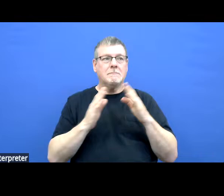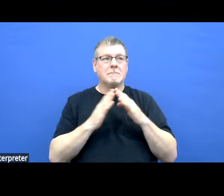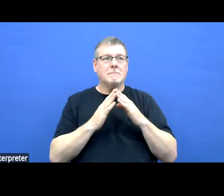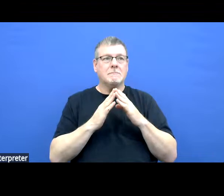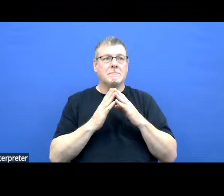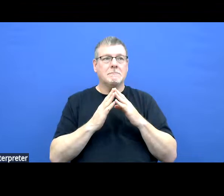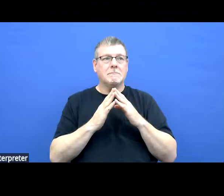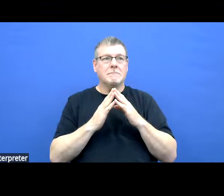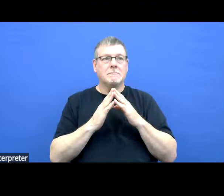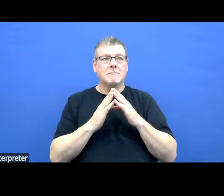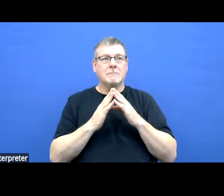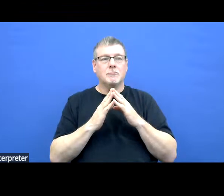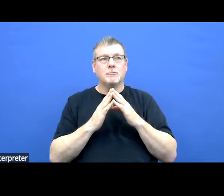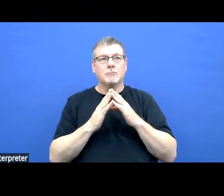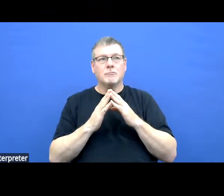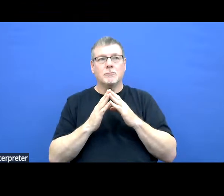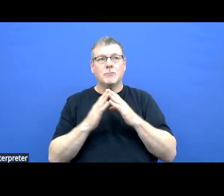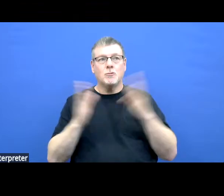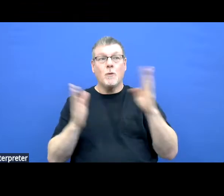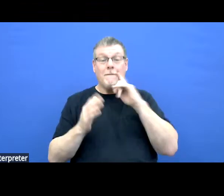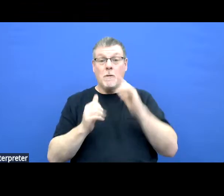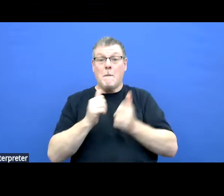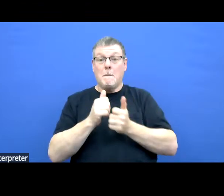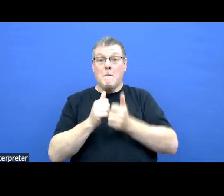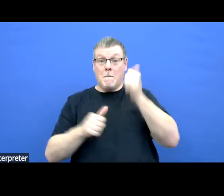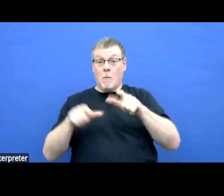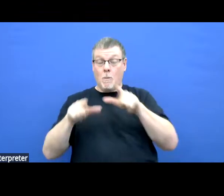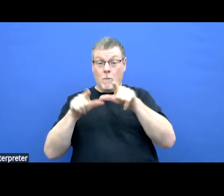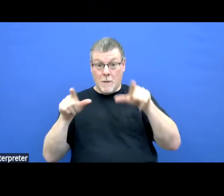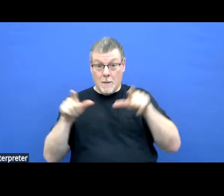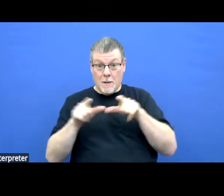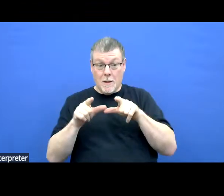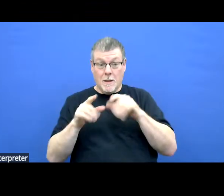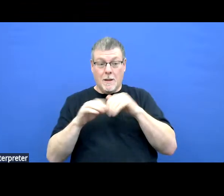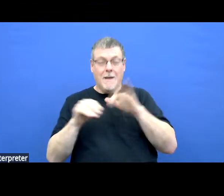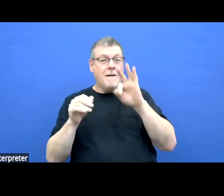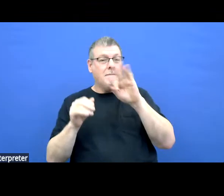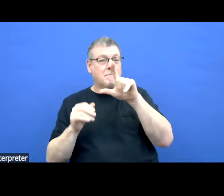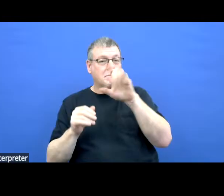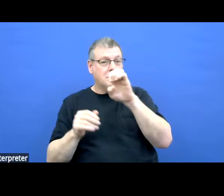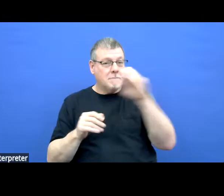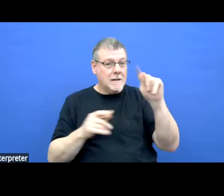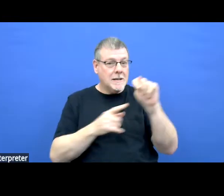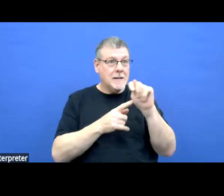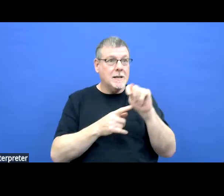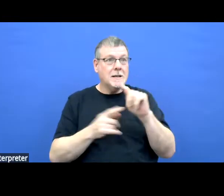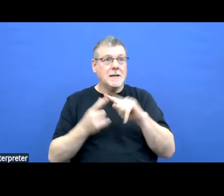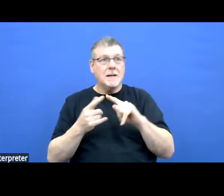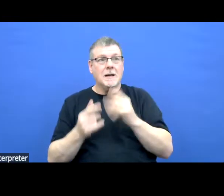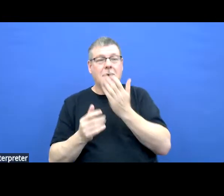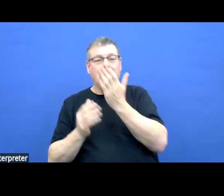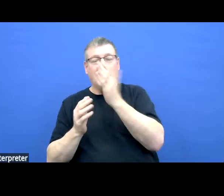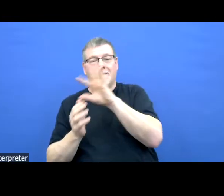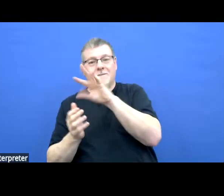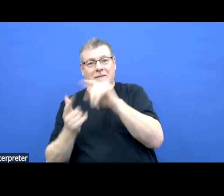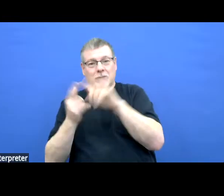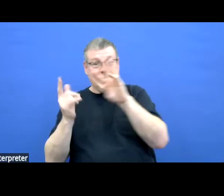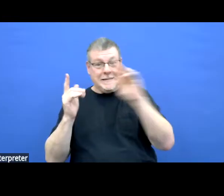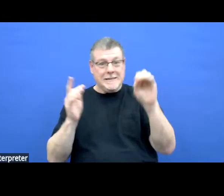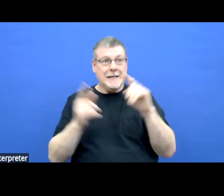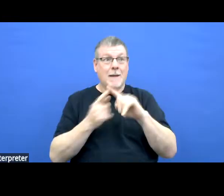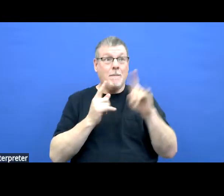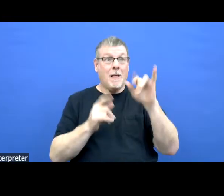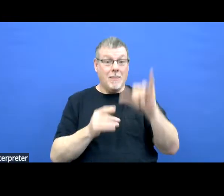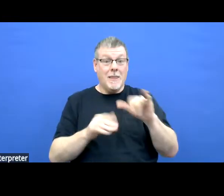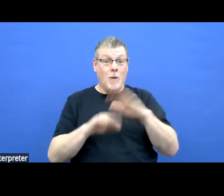Generally, for most of our locations, whereas like in the fleet, there may be somewhere between like 50 and 60 cars, but if those cars are